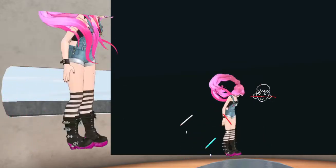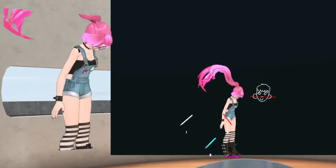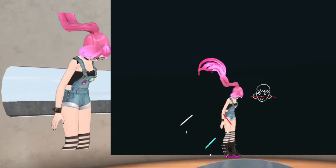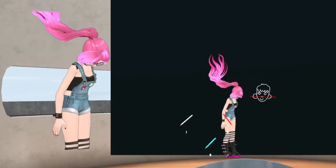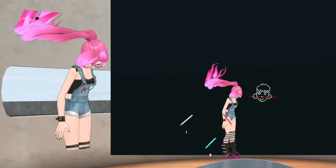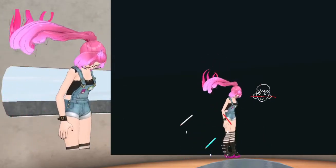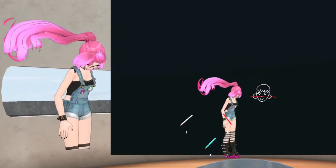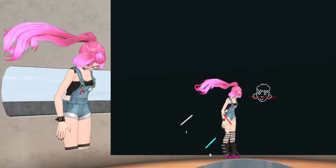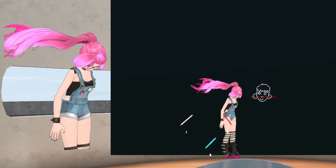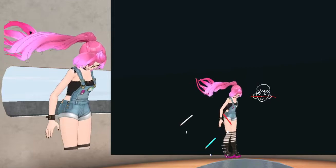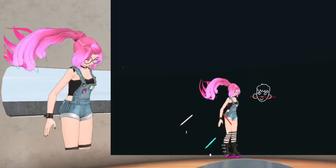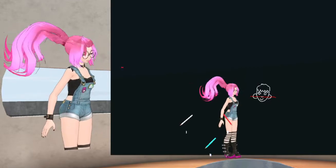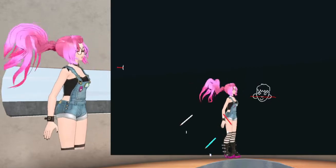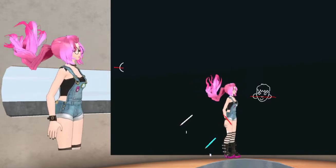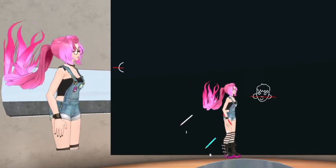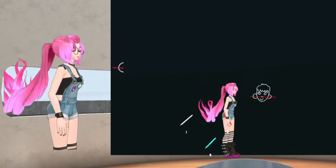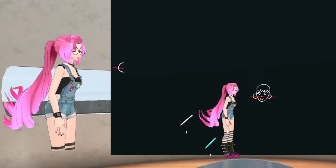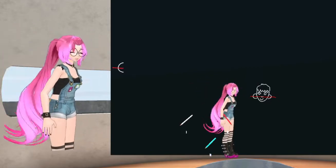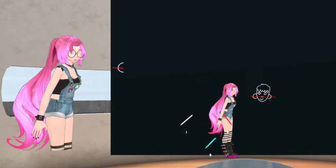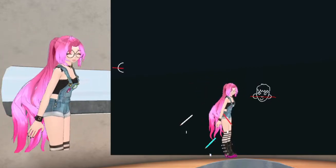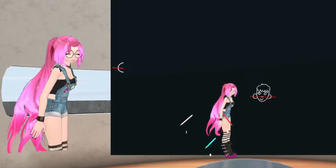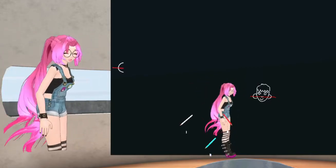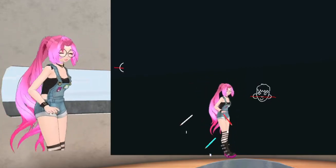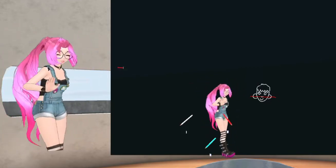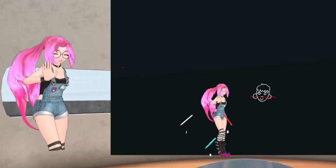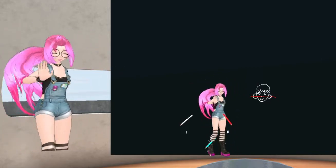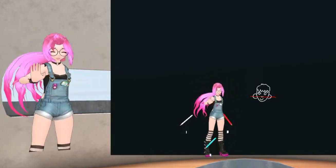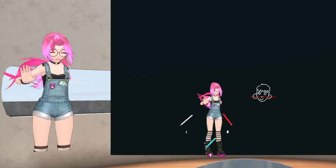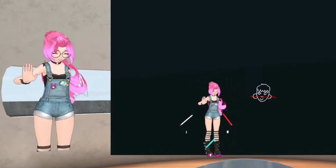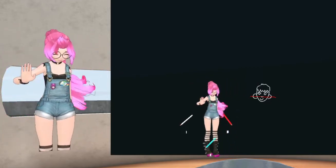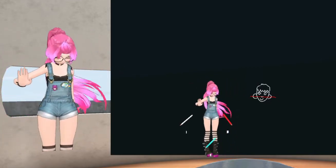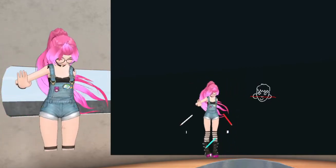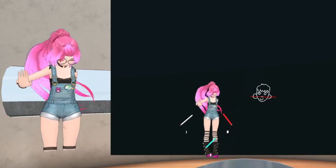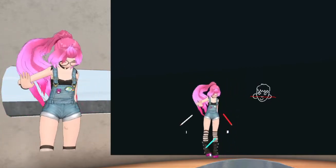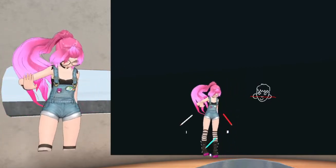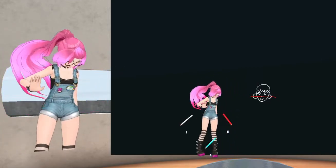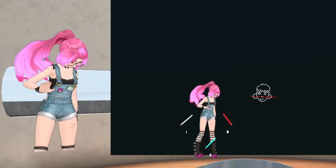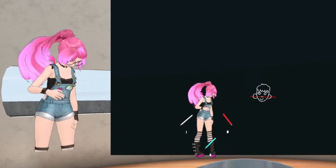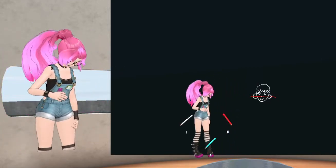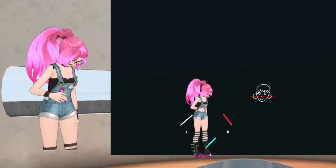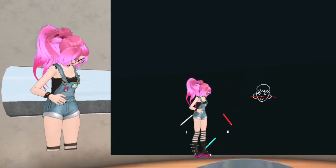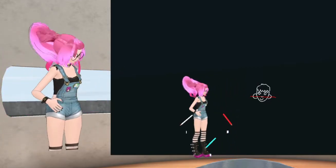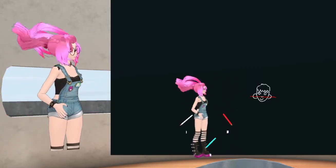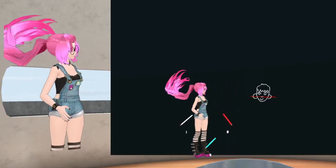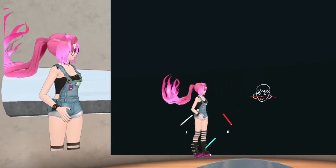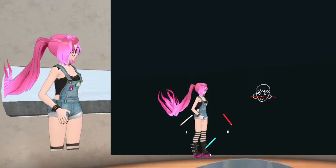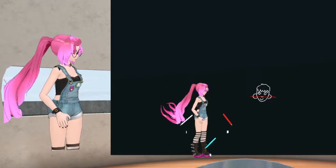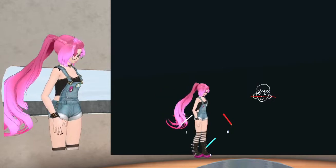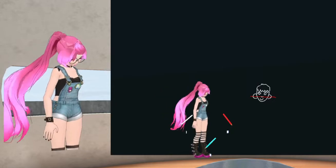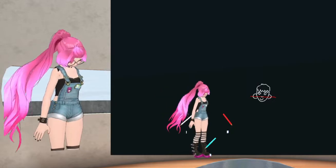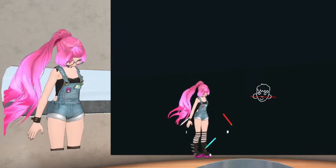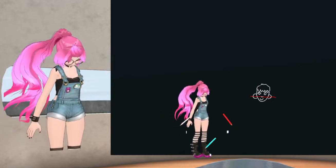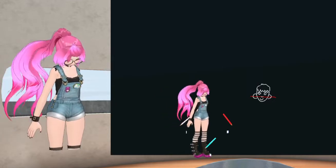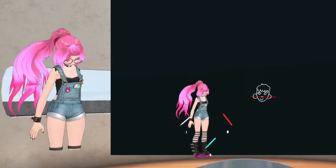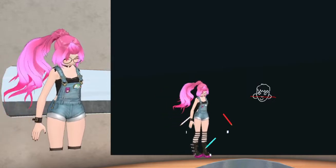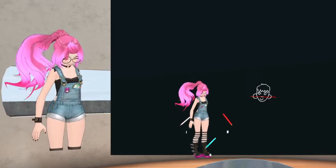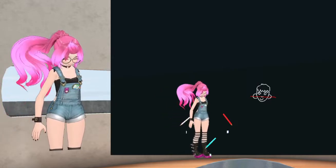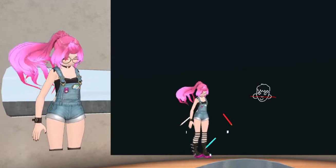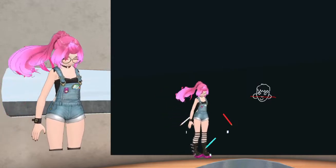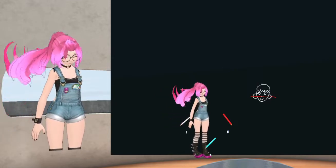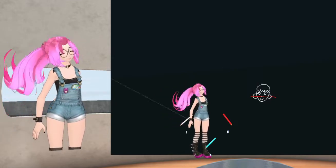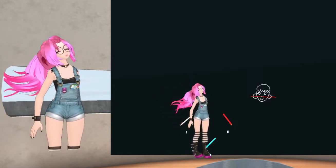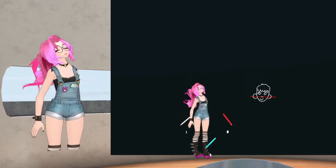whoa. Oh, okay. Yoga. Don't look at me. Okay, there you go. Yoga. Just a little bit yoga. Okay. Don't judge me. Oh God. What happened? Hold